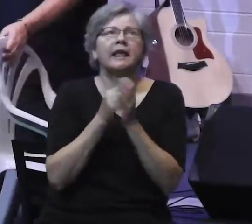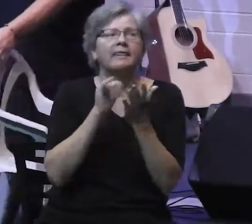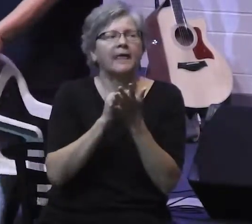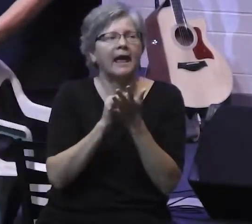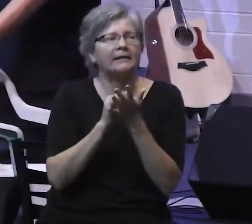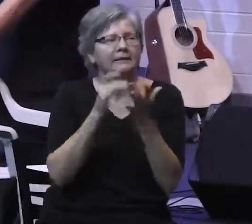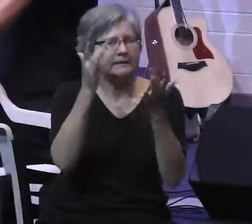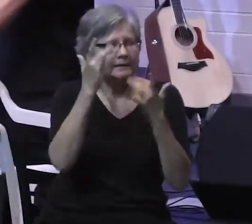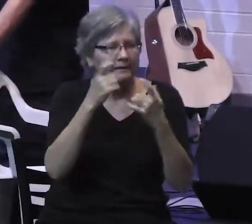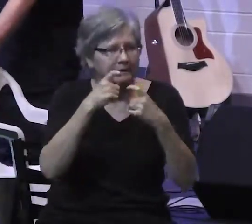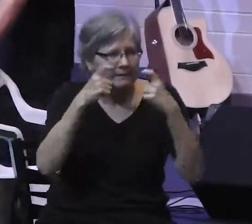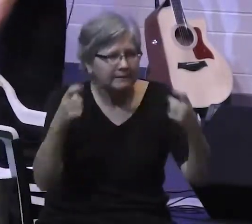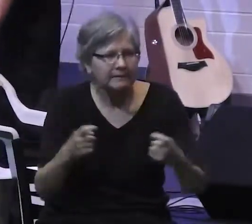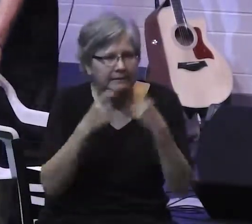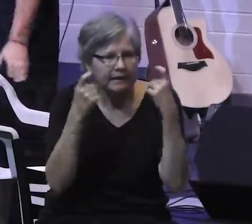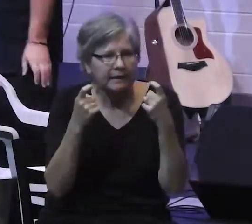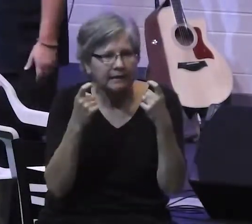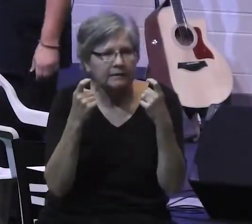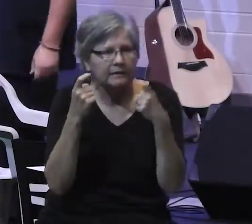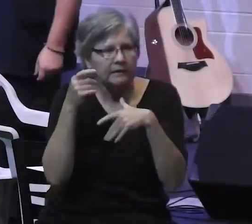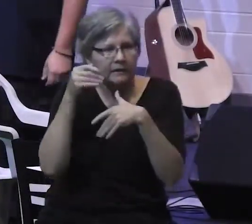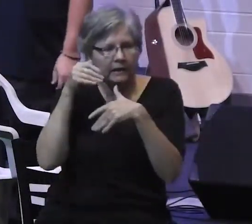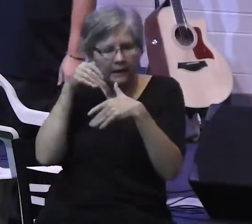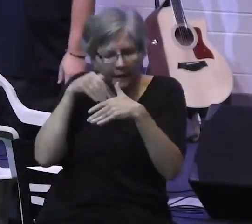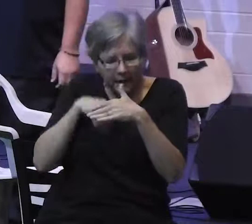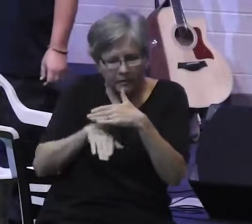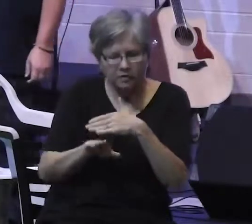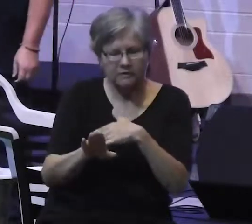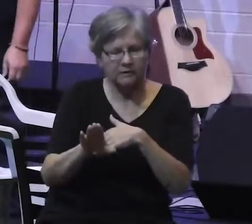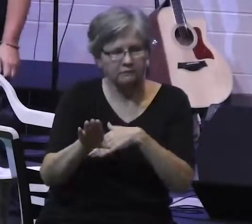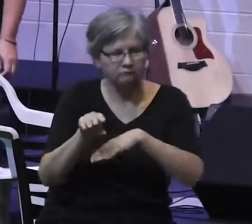in, and they find themselves turning from God.